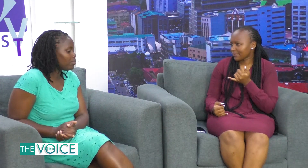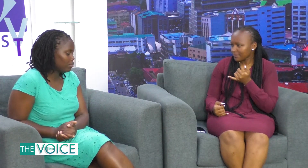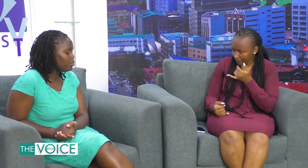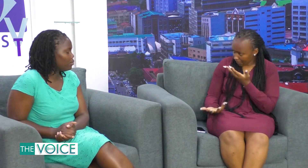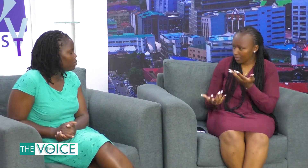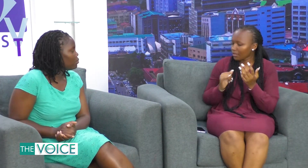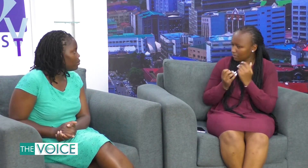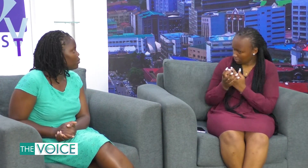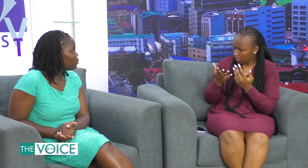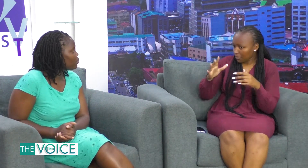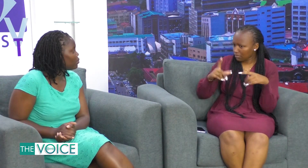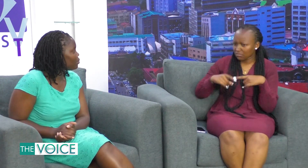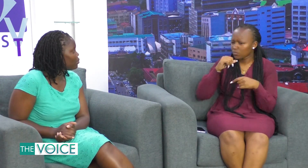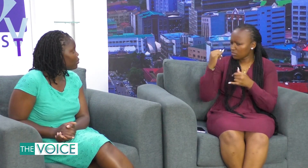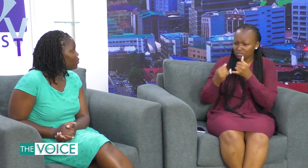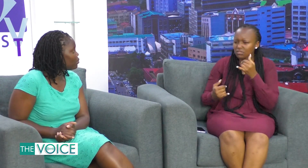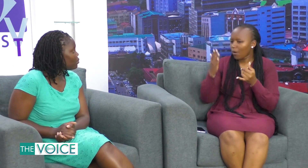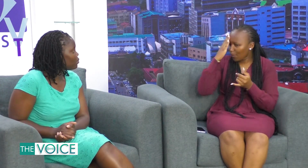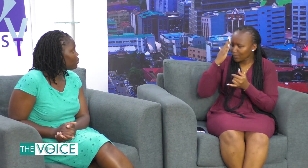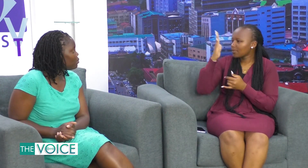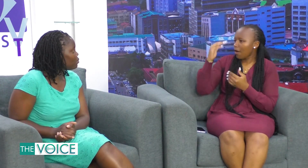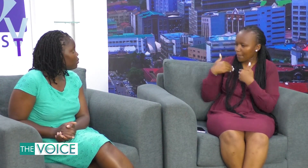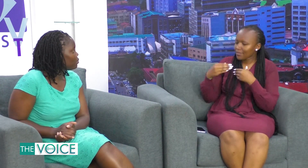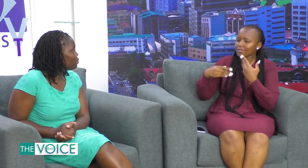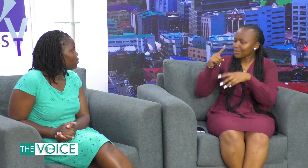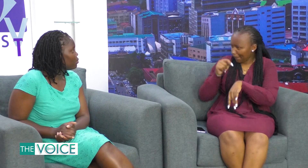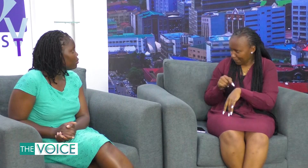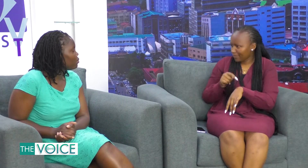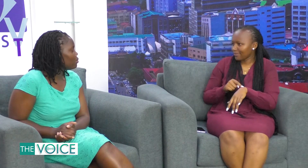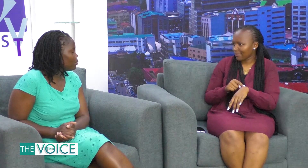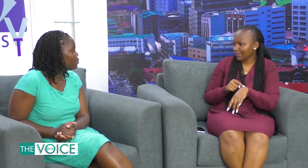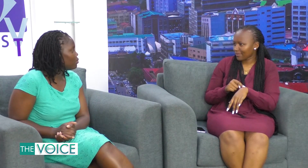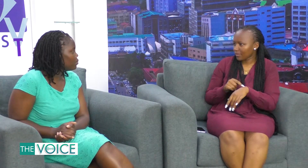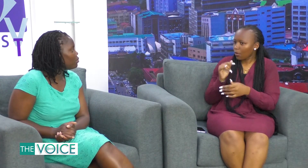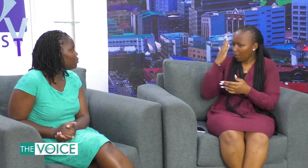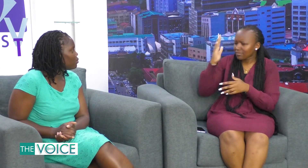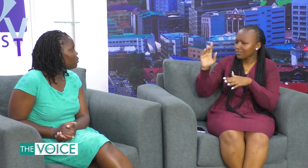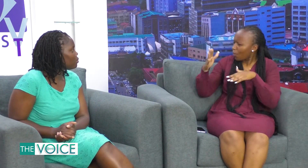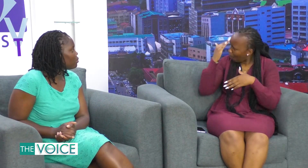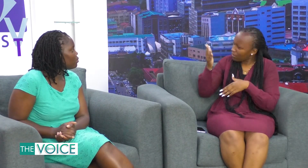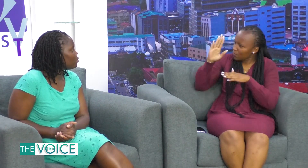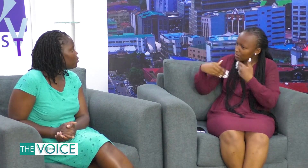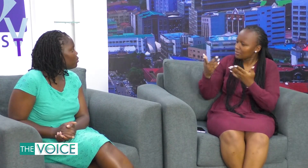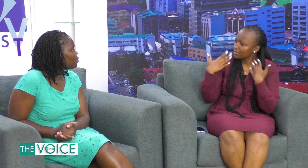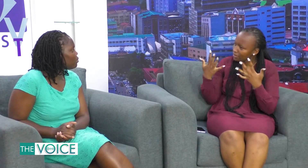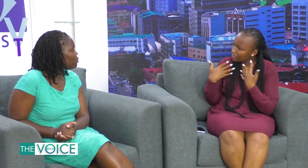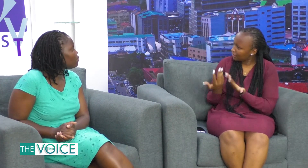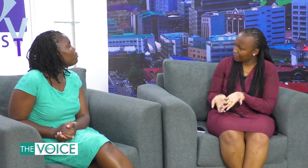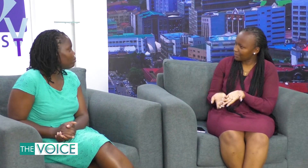and they think that's the end of their life. So that's not the end of life. God, who is in heaven,